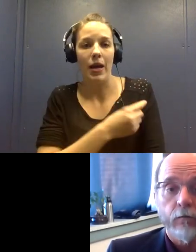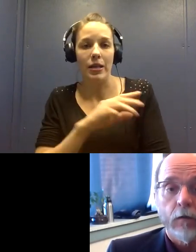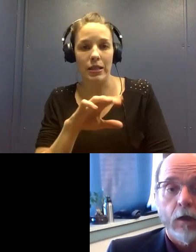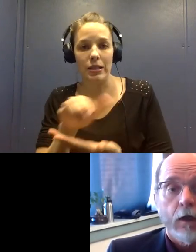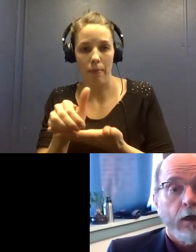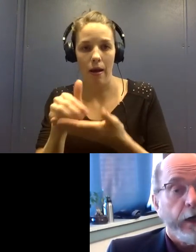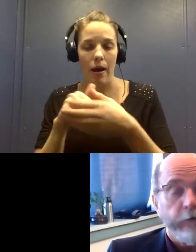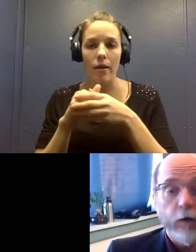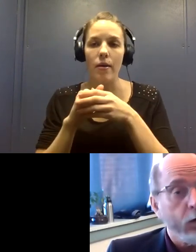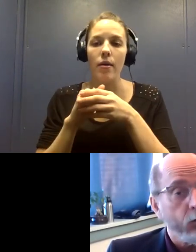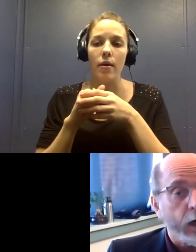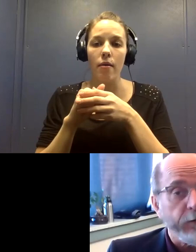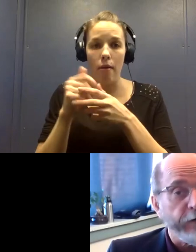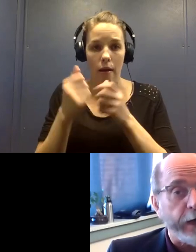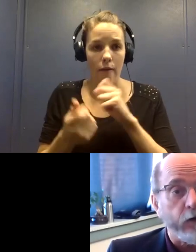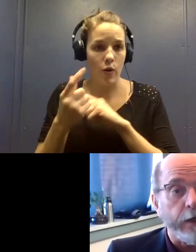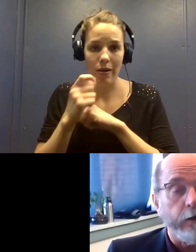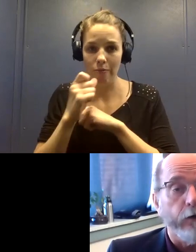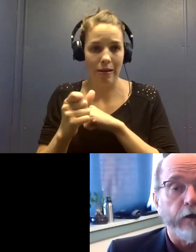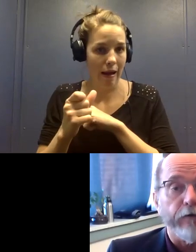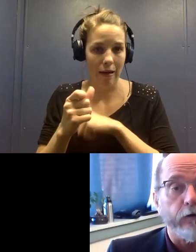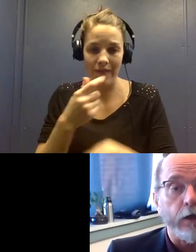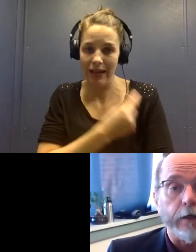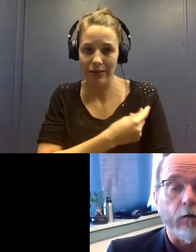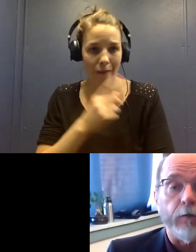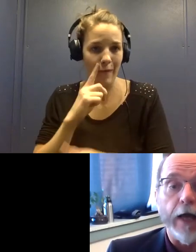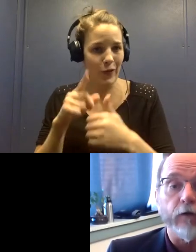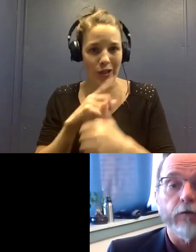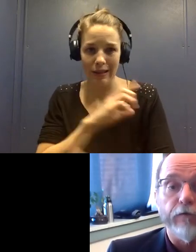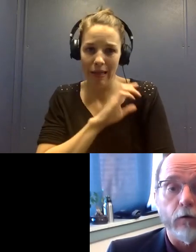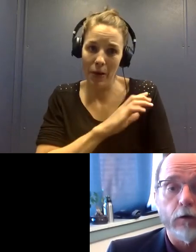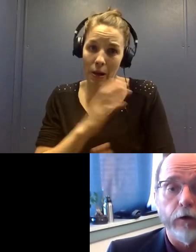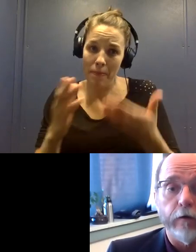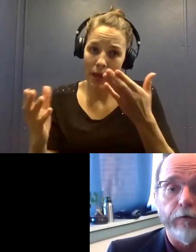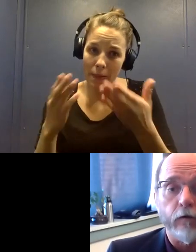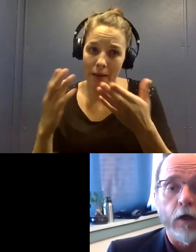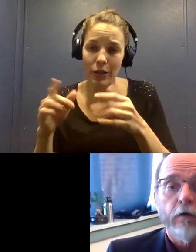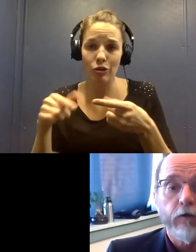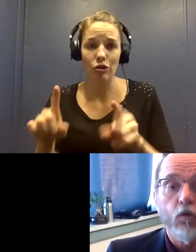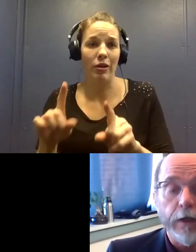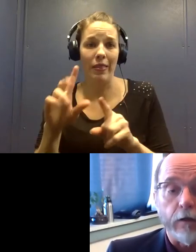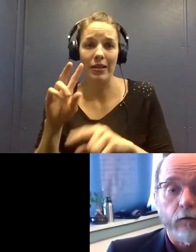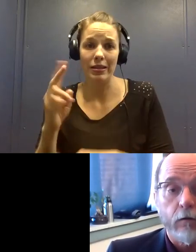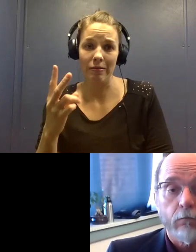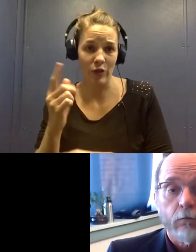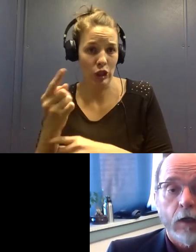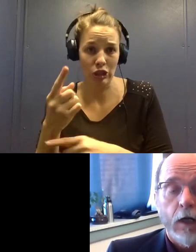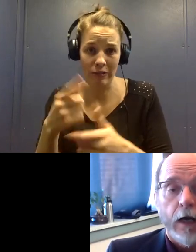us. Everyone will not be vaccinated during the first clinic or perhaps even during the first few